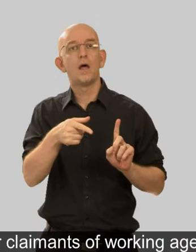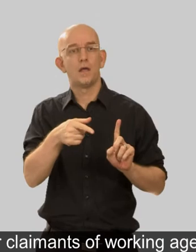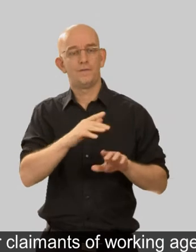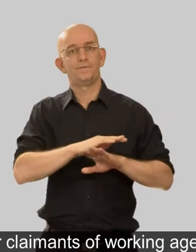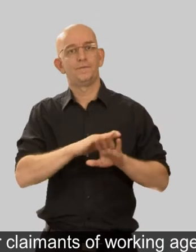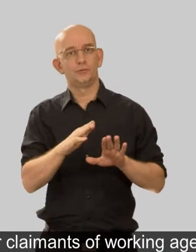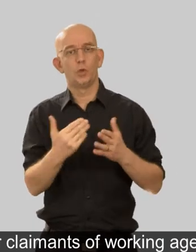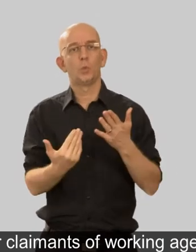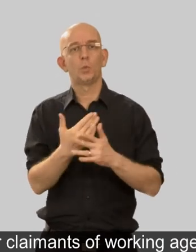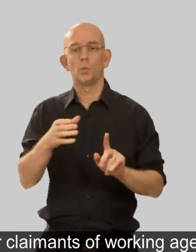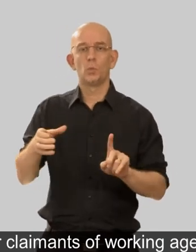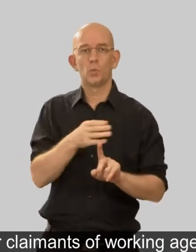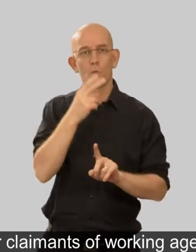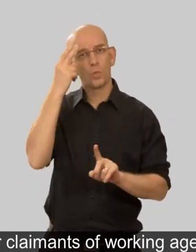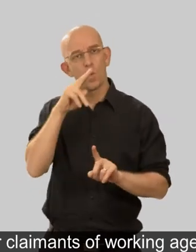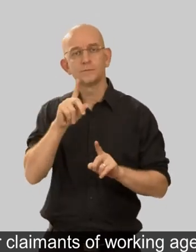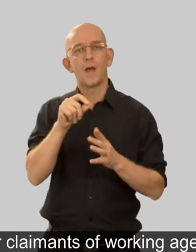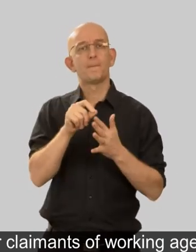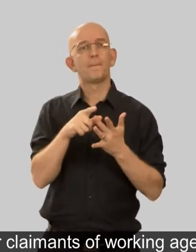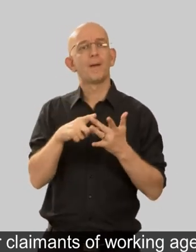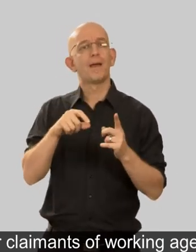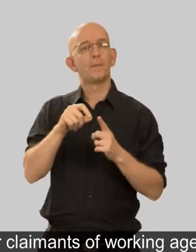DLA, for claimants of working age.